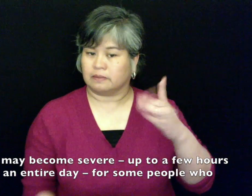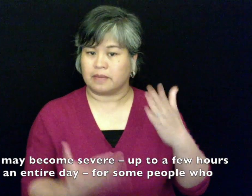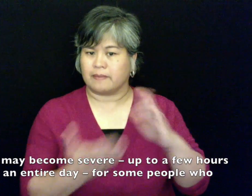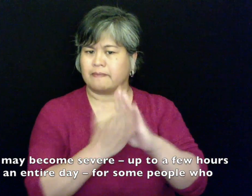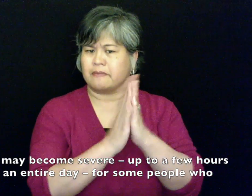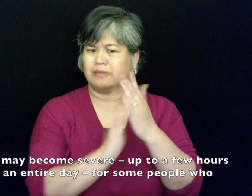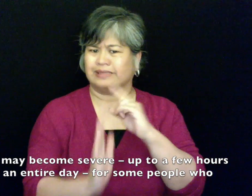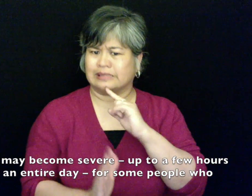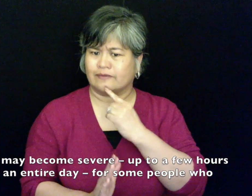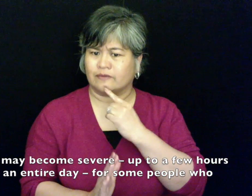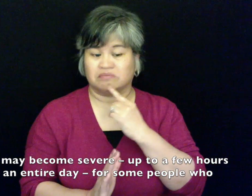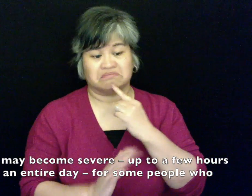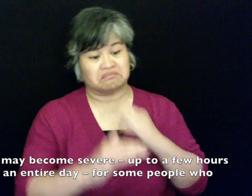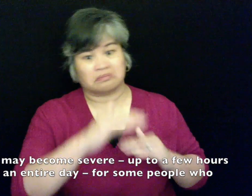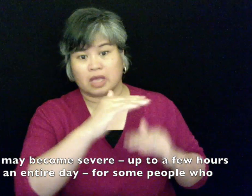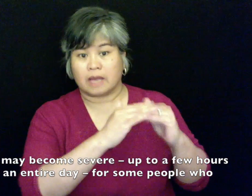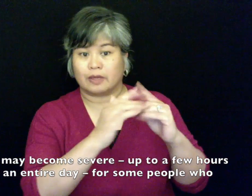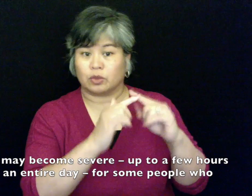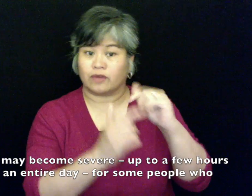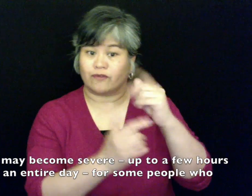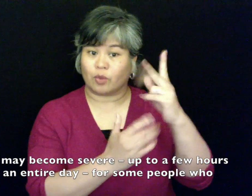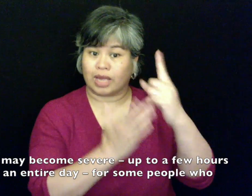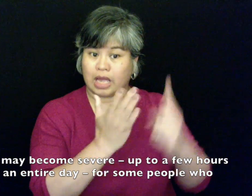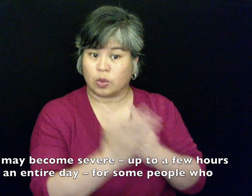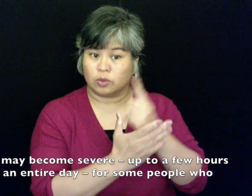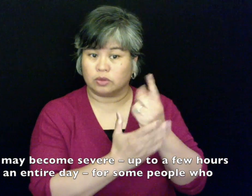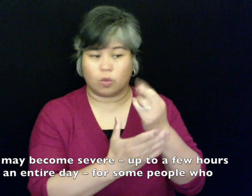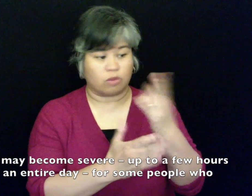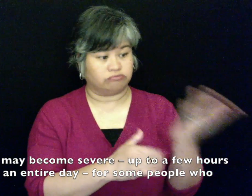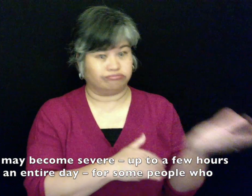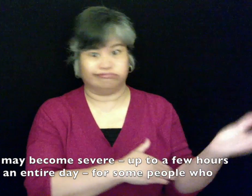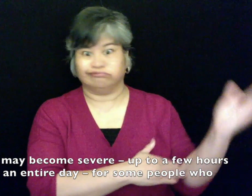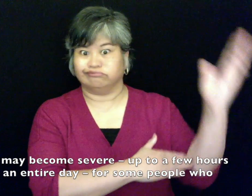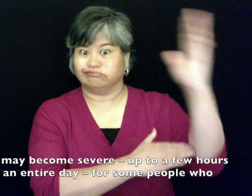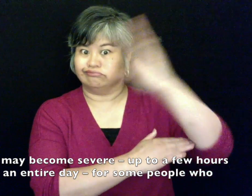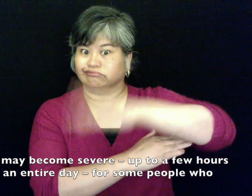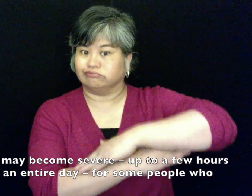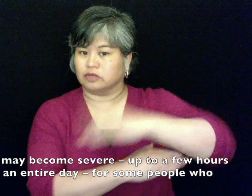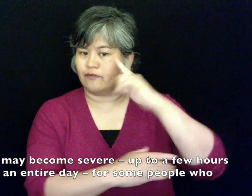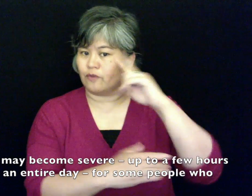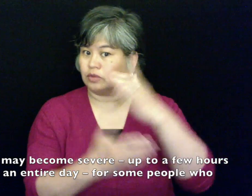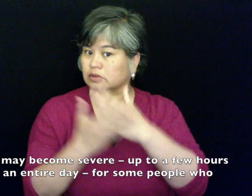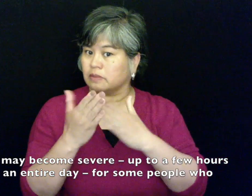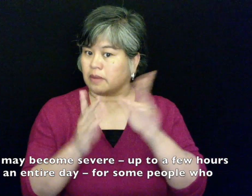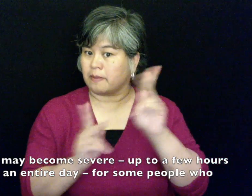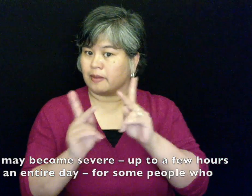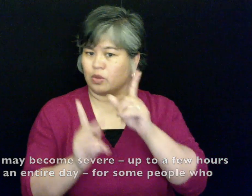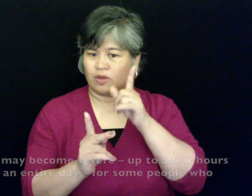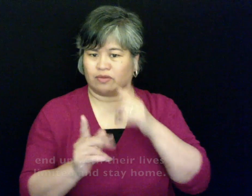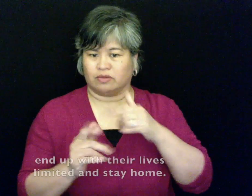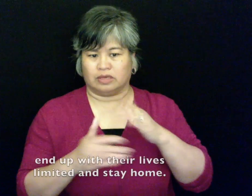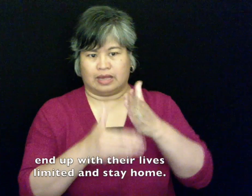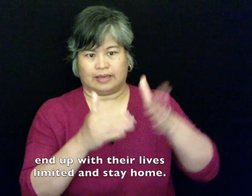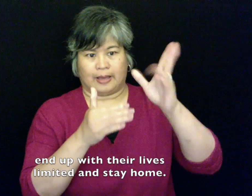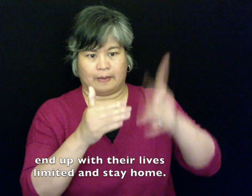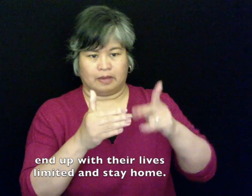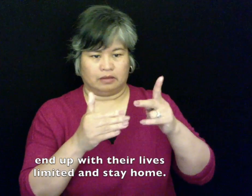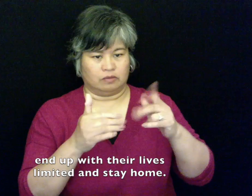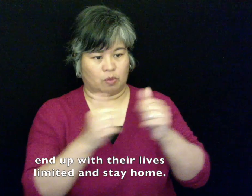BDD may become severe, up to a few hours or an entire day. For some people who end up with